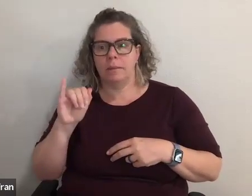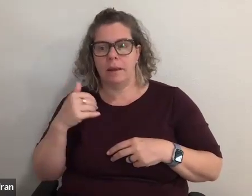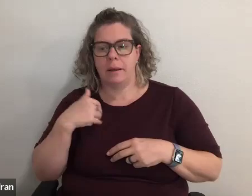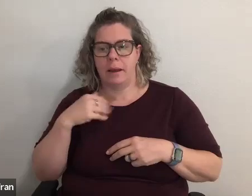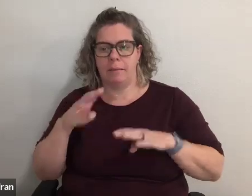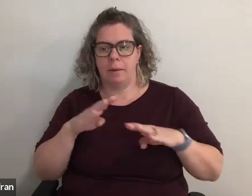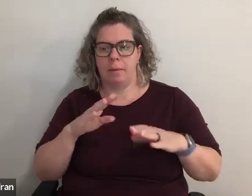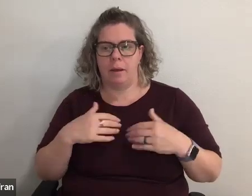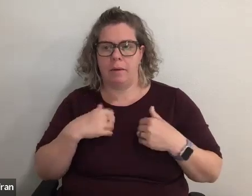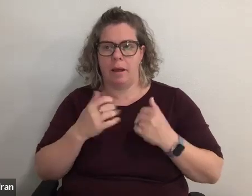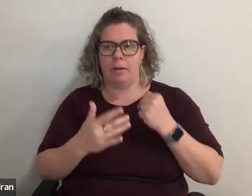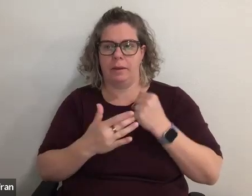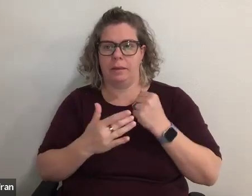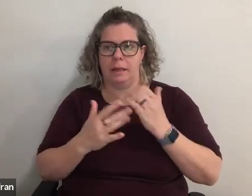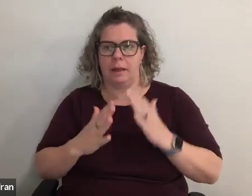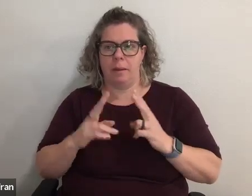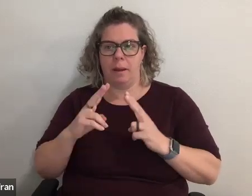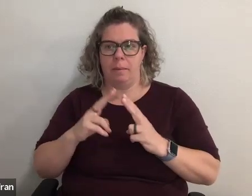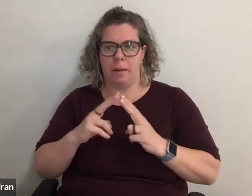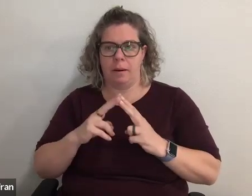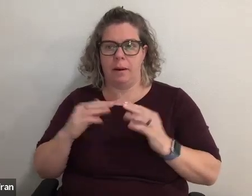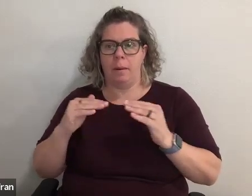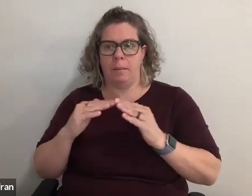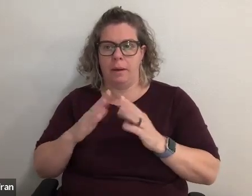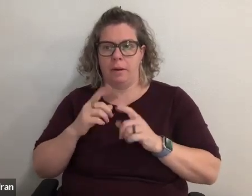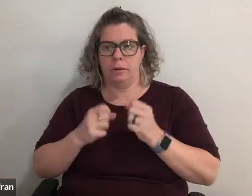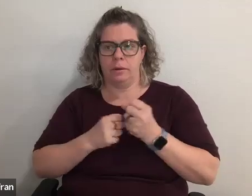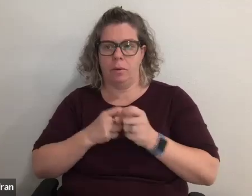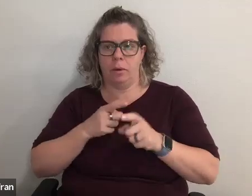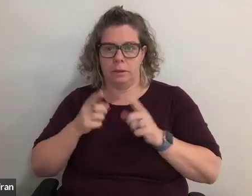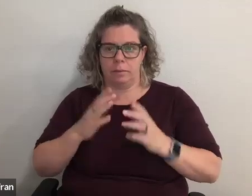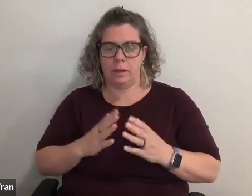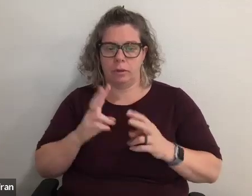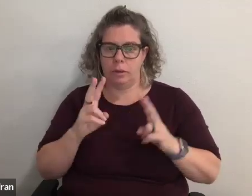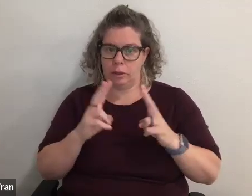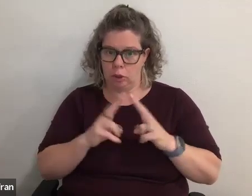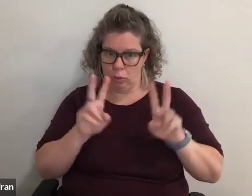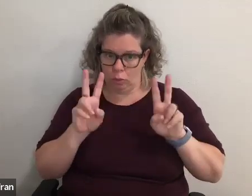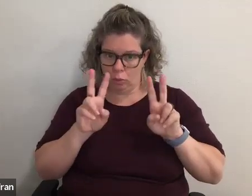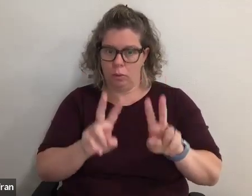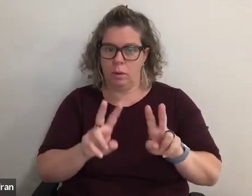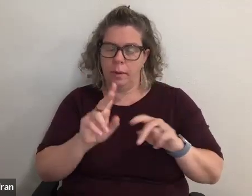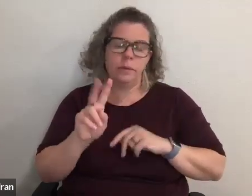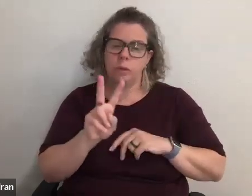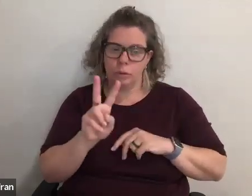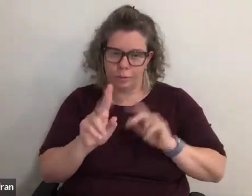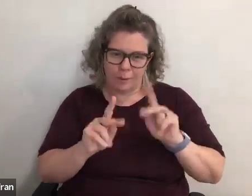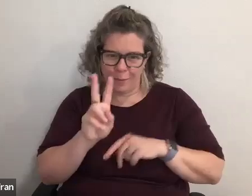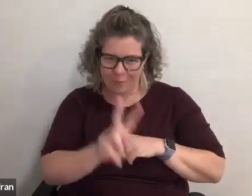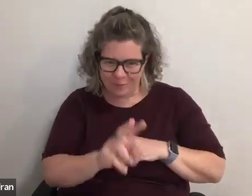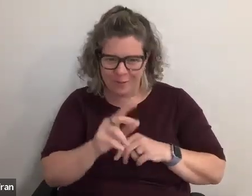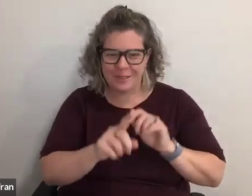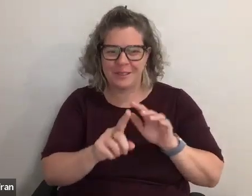a behavioral health technician paired with a peer support specialist. So you will always be getting that team of 2. And again, our